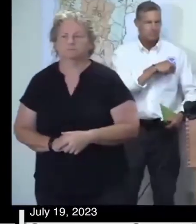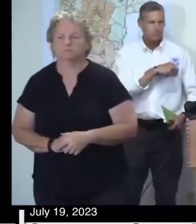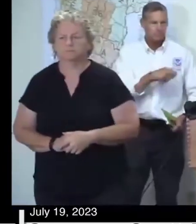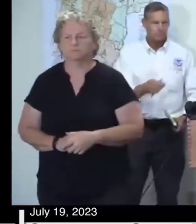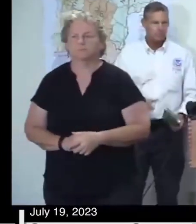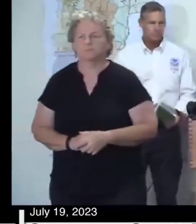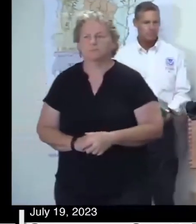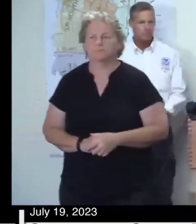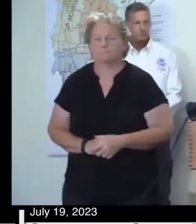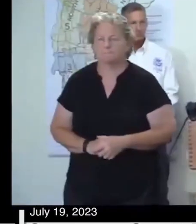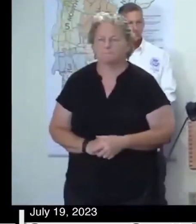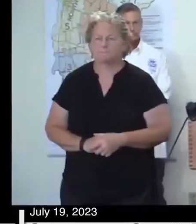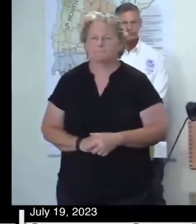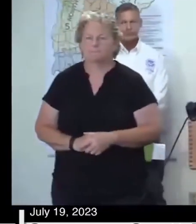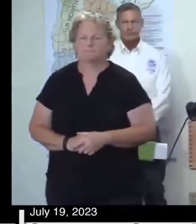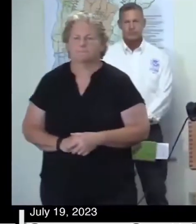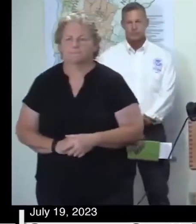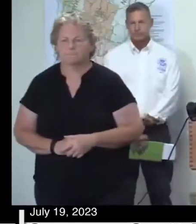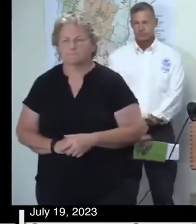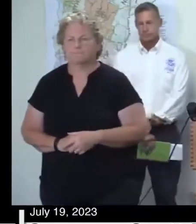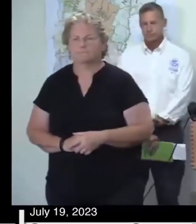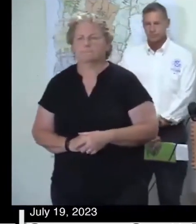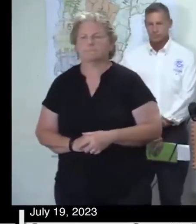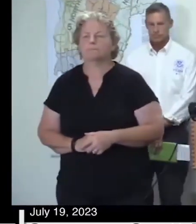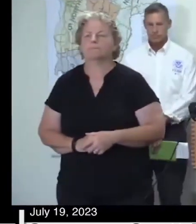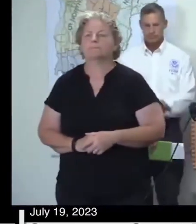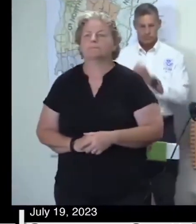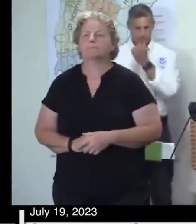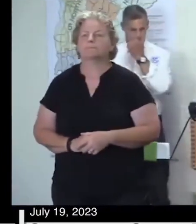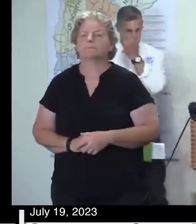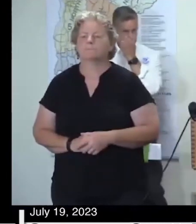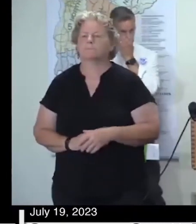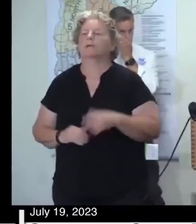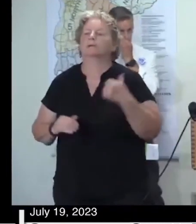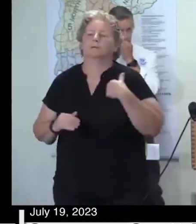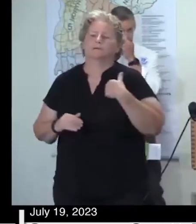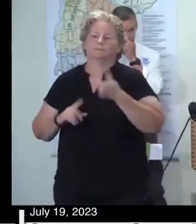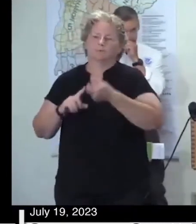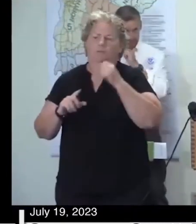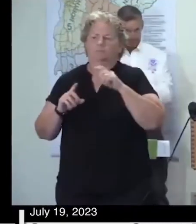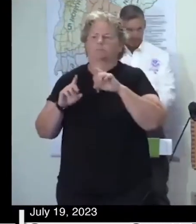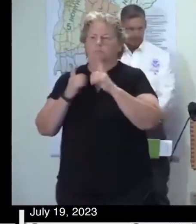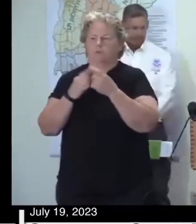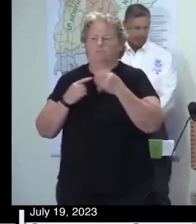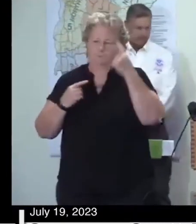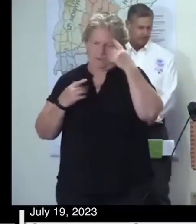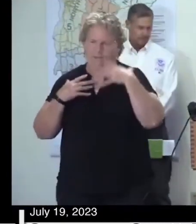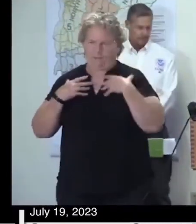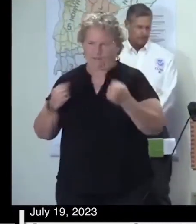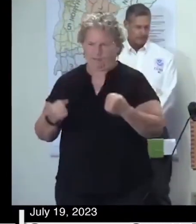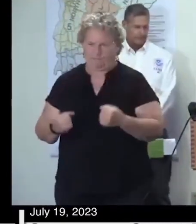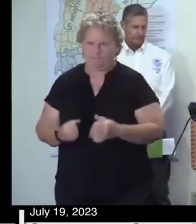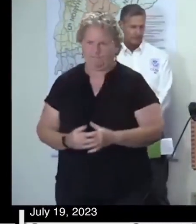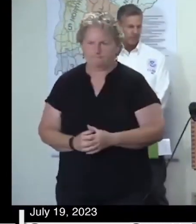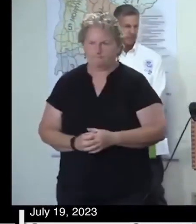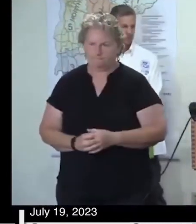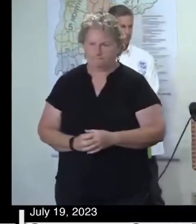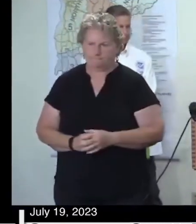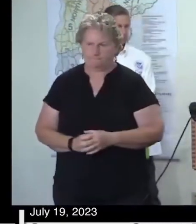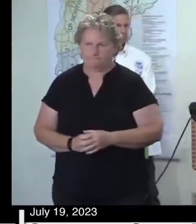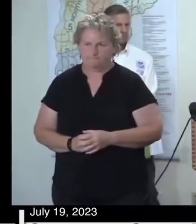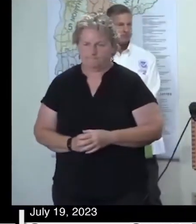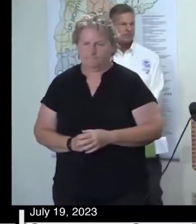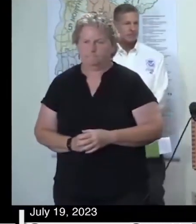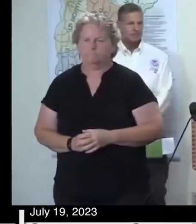Emily Hawes, Commissioner for the Department of Mental Health. I know many of us are facing challenges left in the wake of the historic flooding